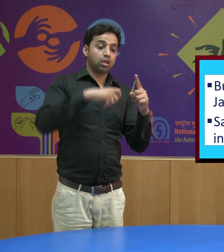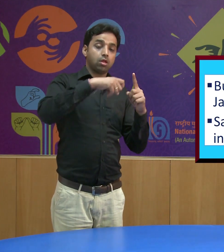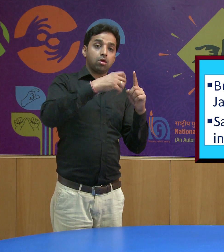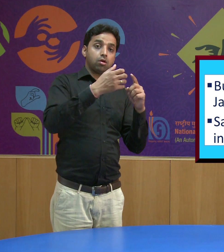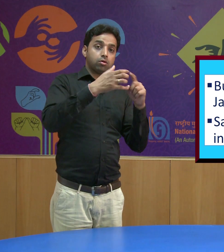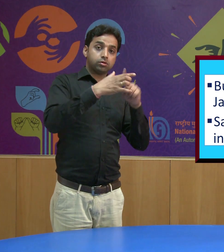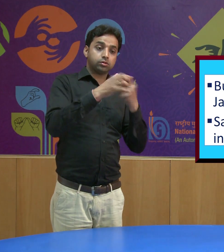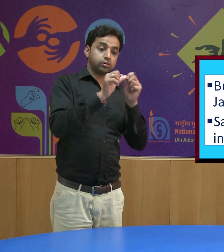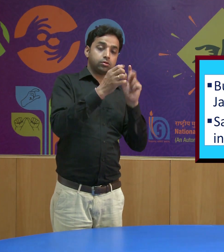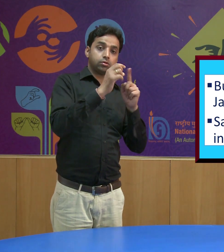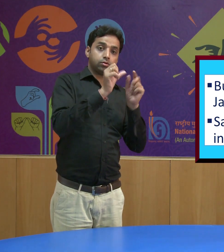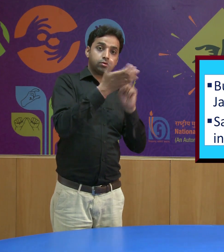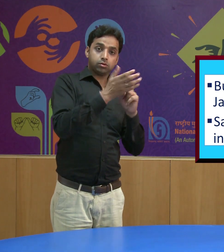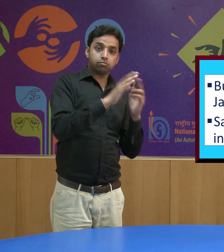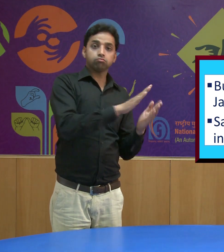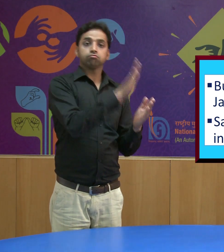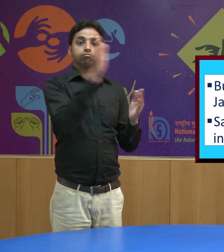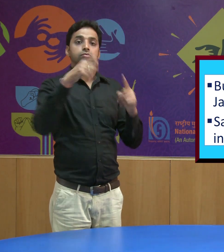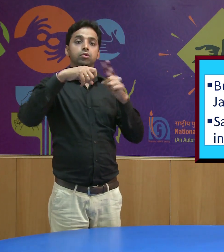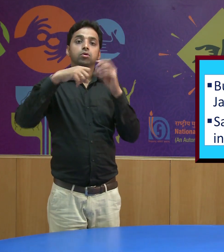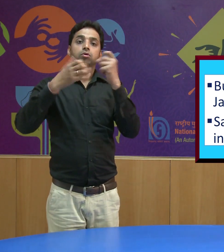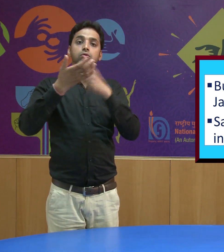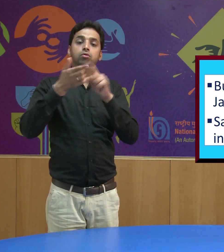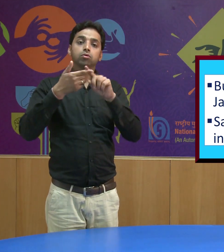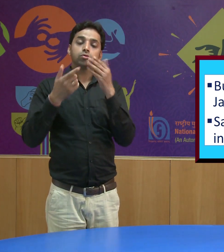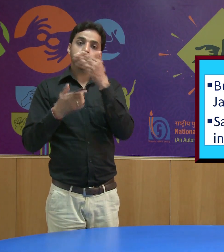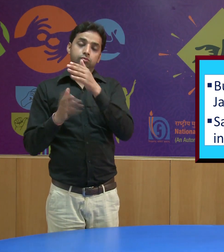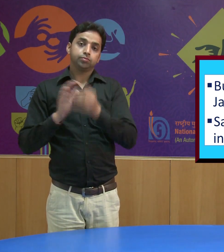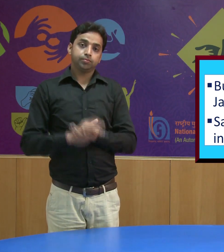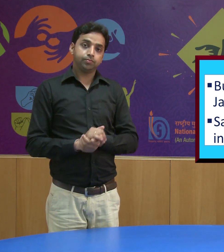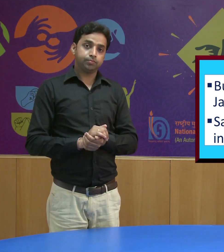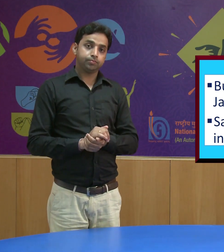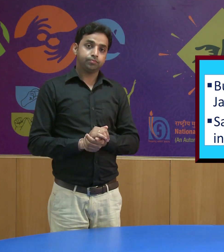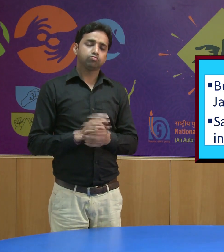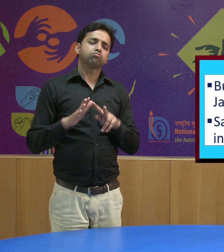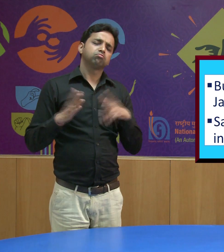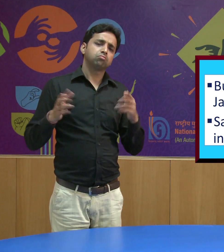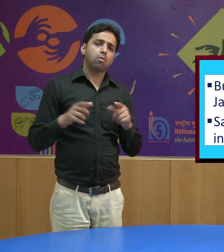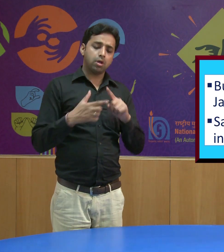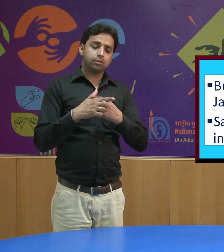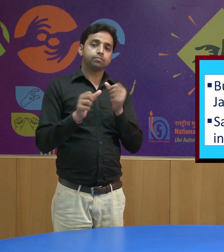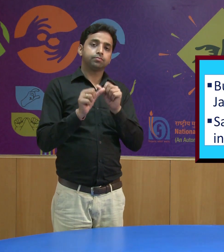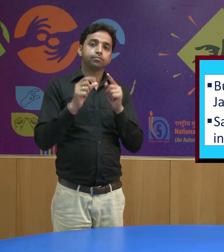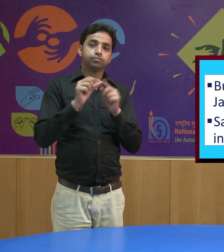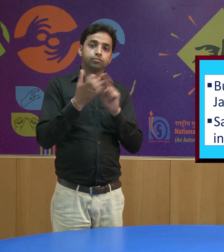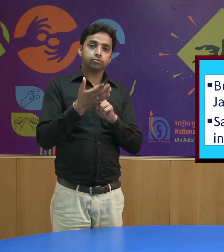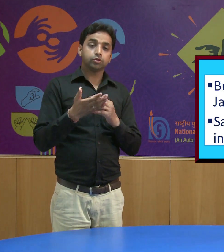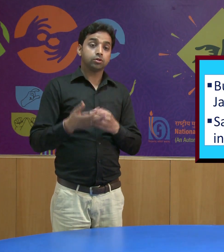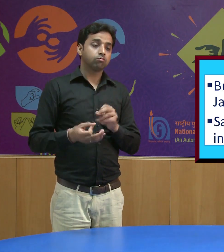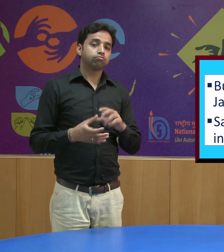When the Buddhist religion became popular, many Japanese adopted it.